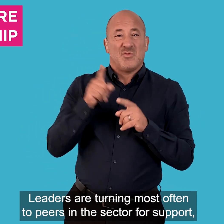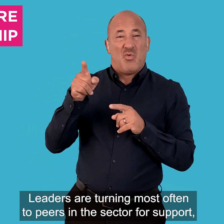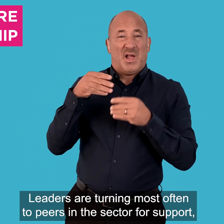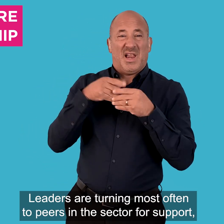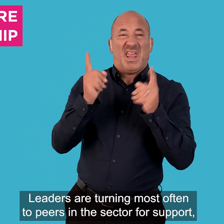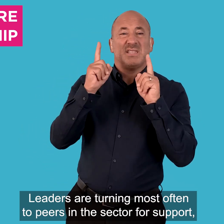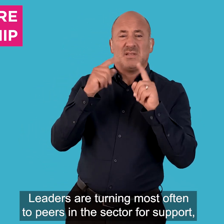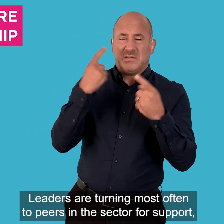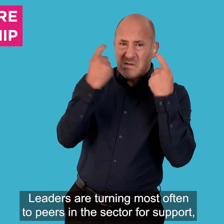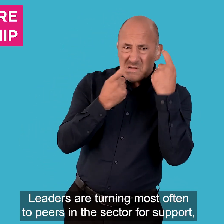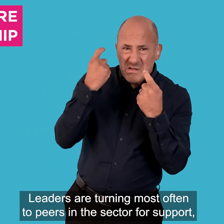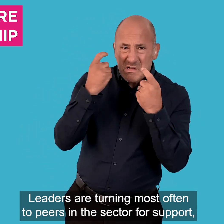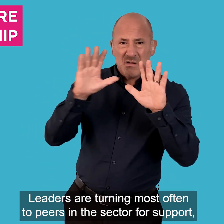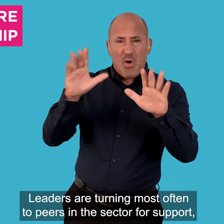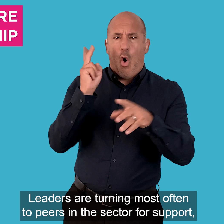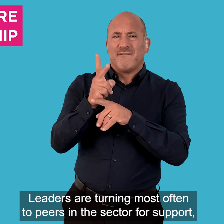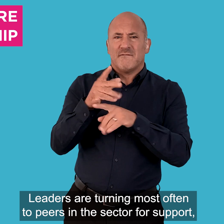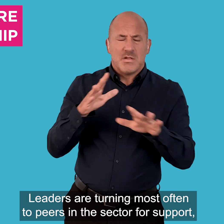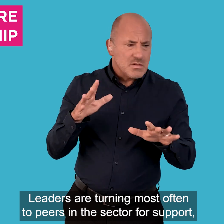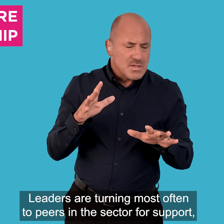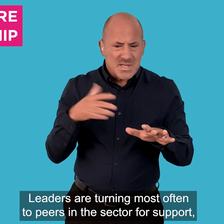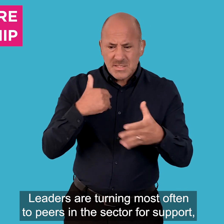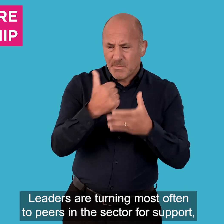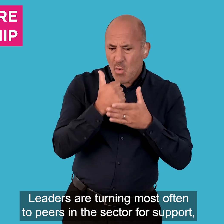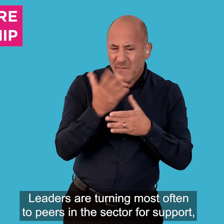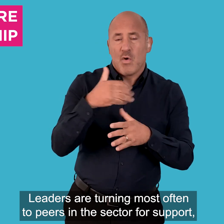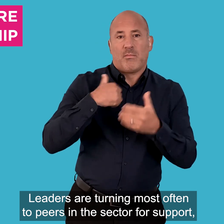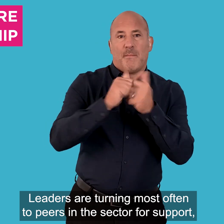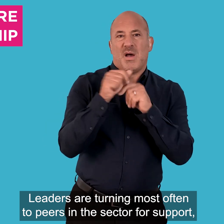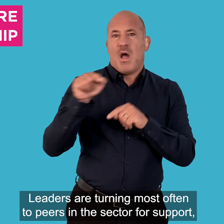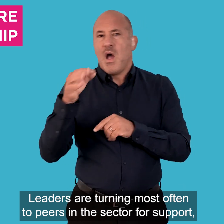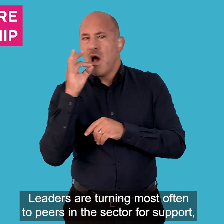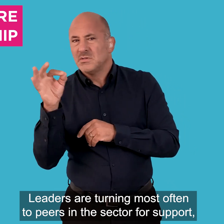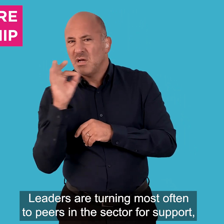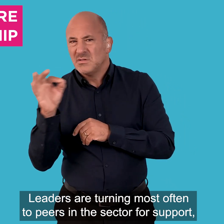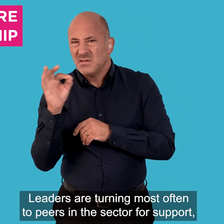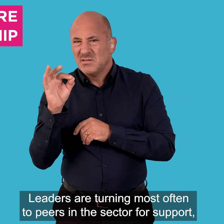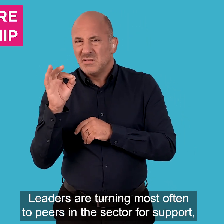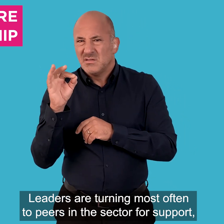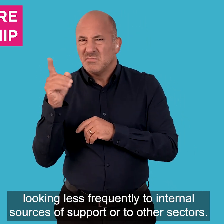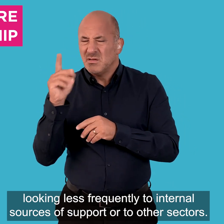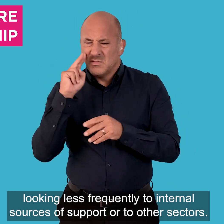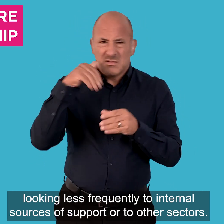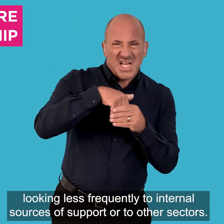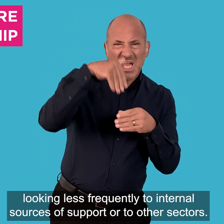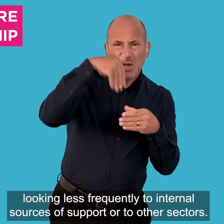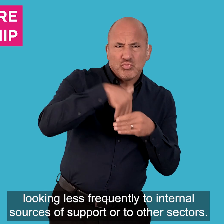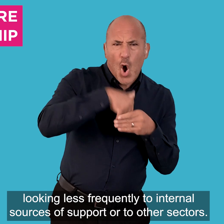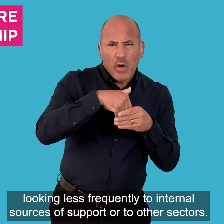considered. Leaders are turning most often to peers in the sector for support, looking less